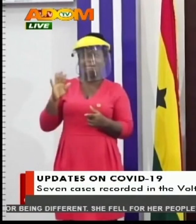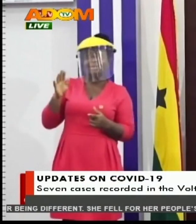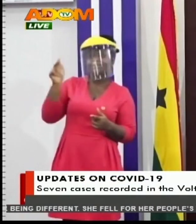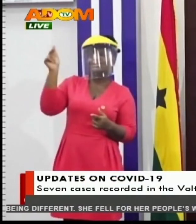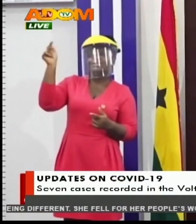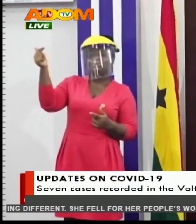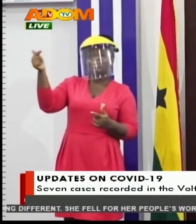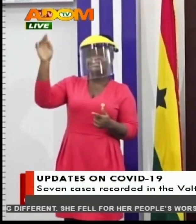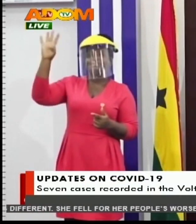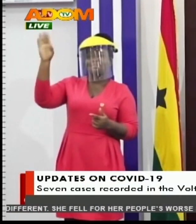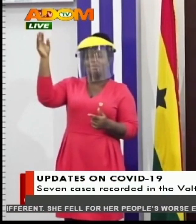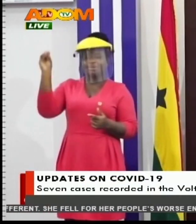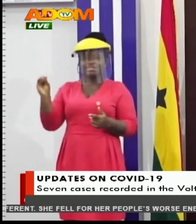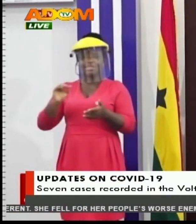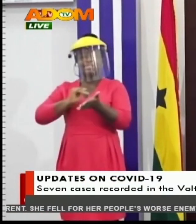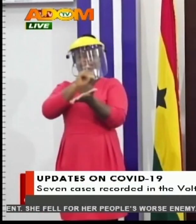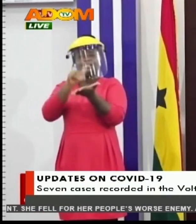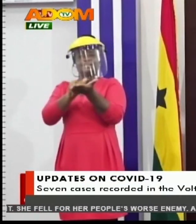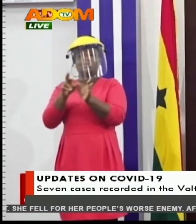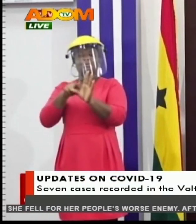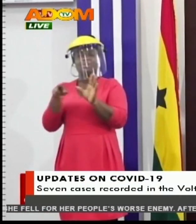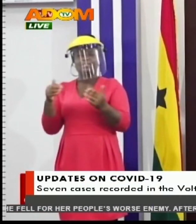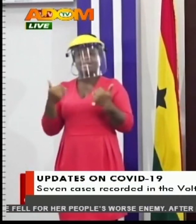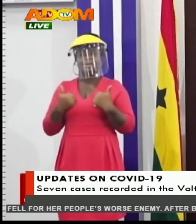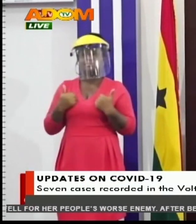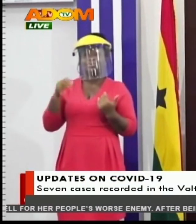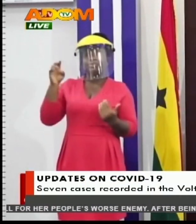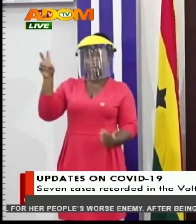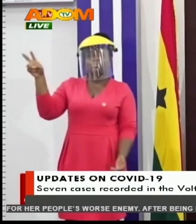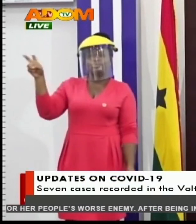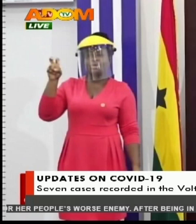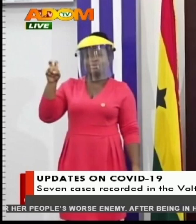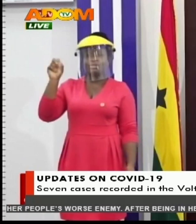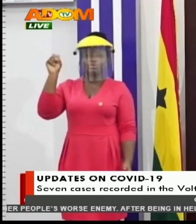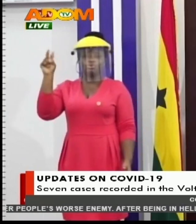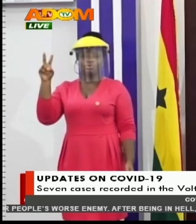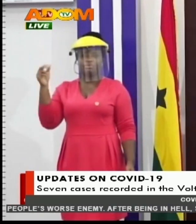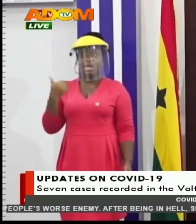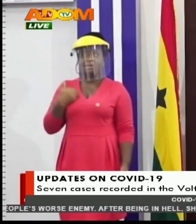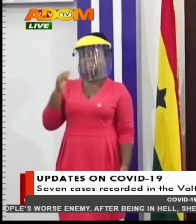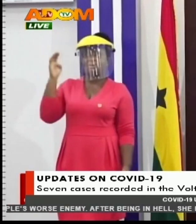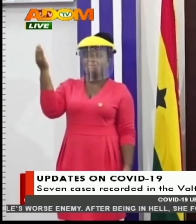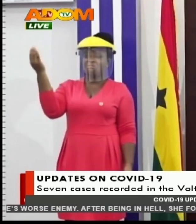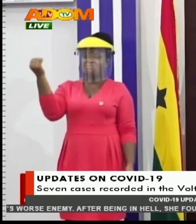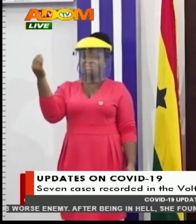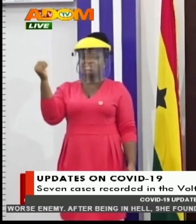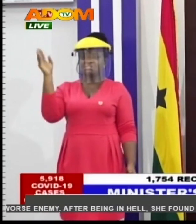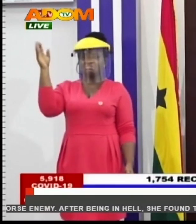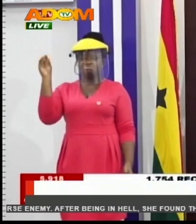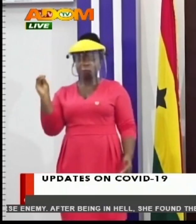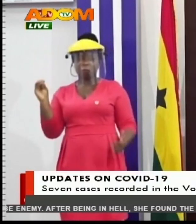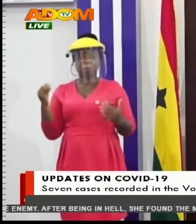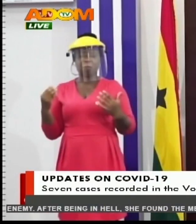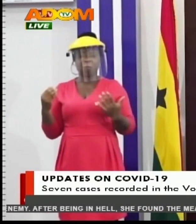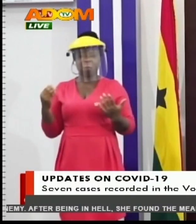can say that now Northeast has no case to deal with. OT has 38.7%. Savannah,